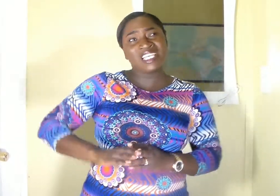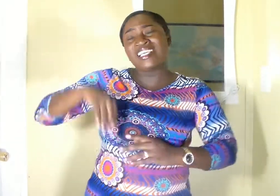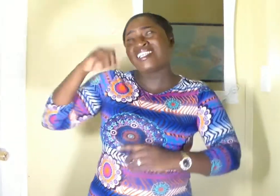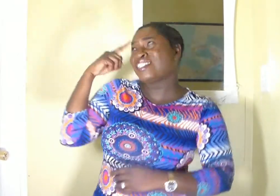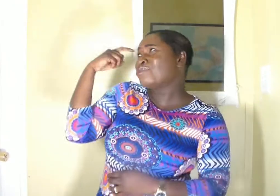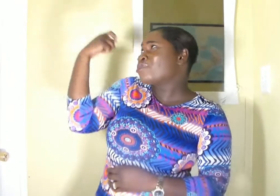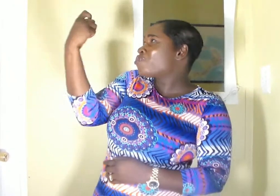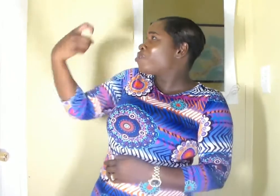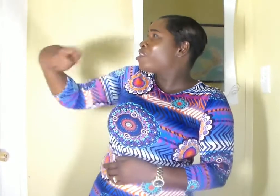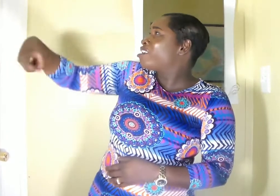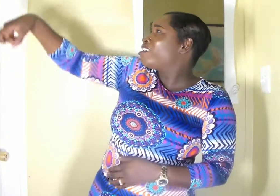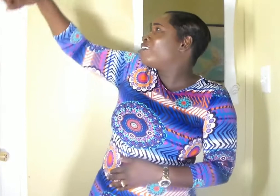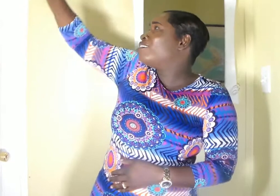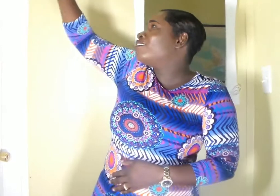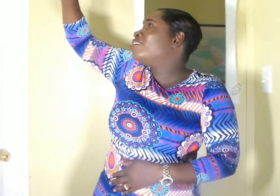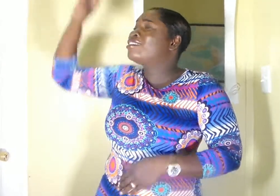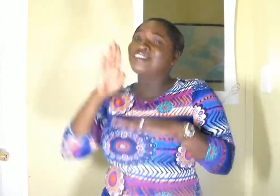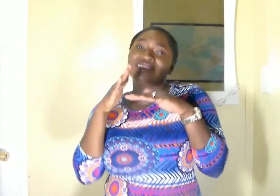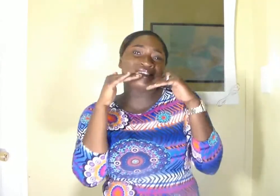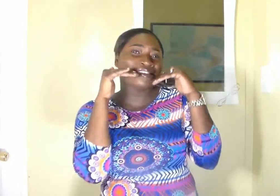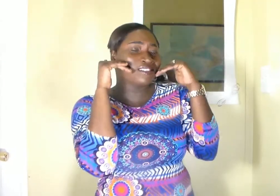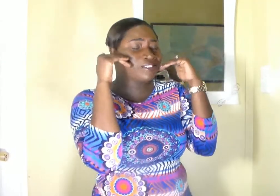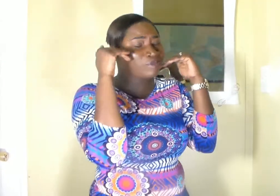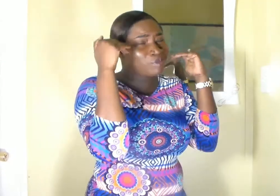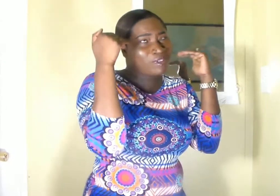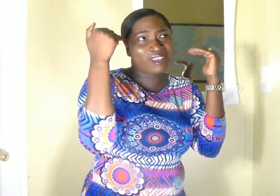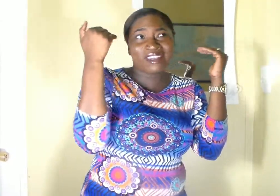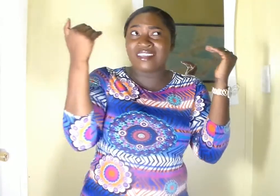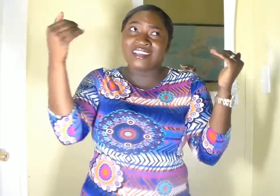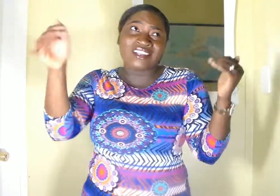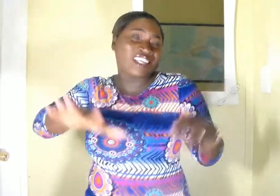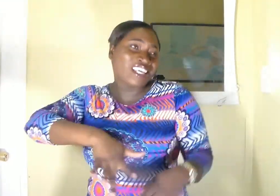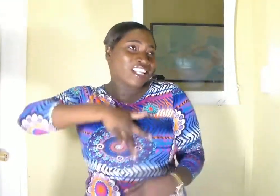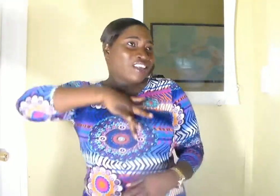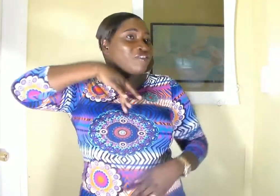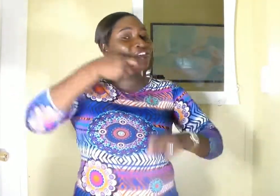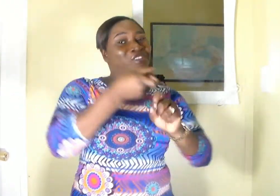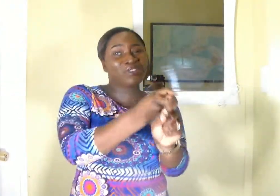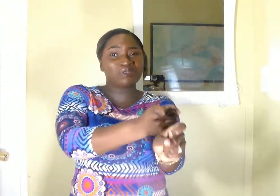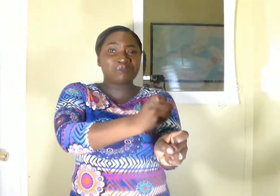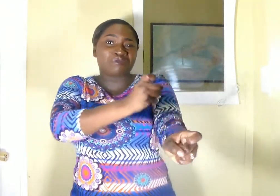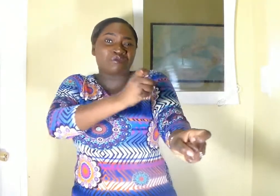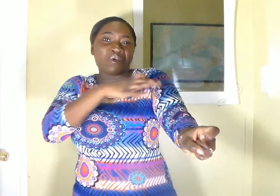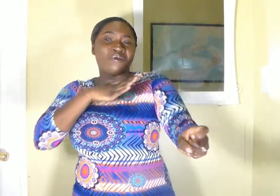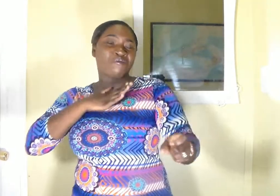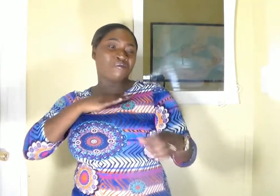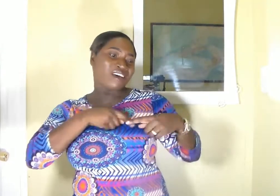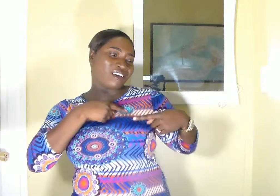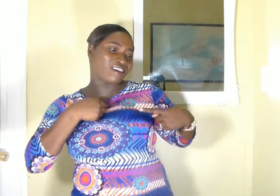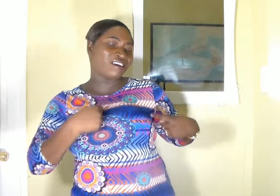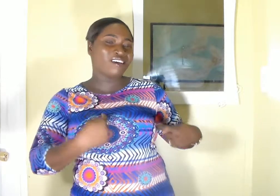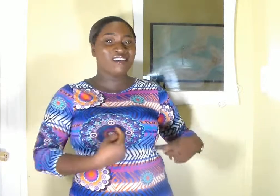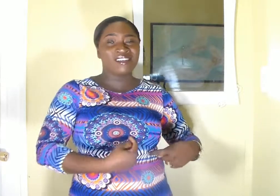It's been a long long time since I smiled And I meant it for all my heart